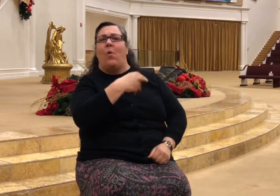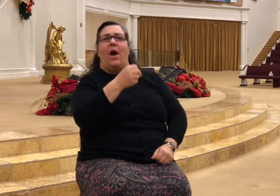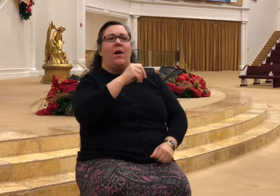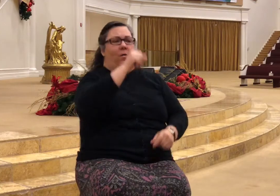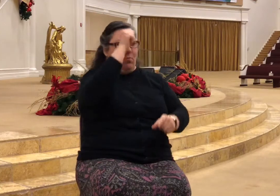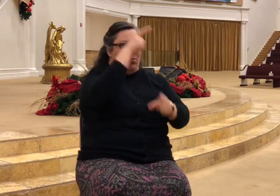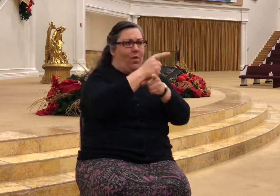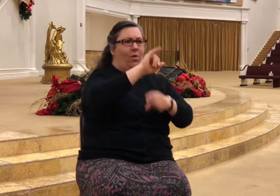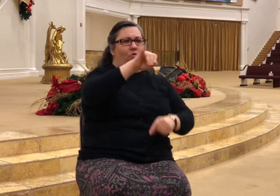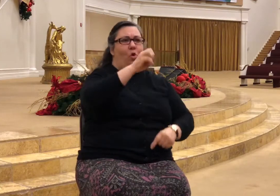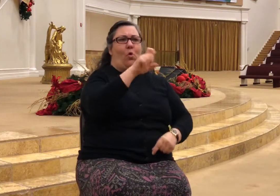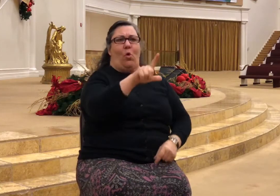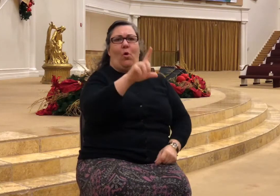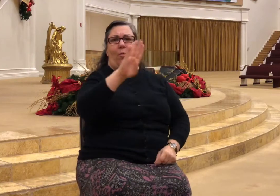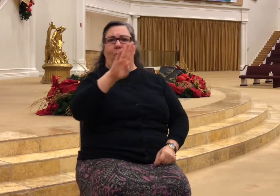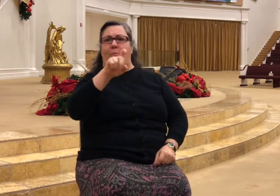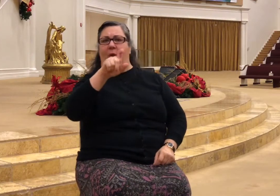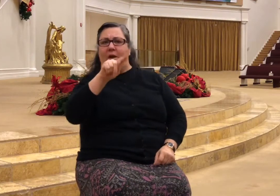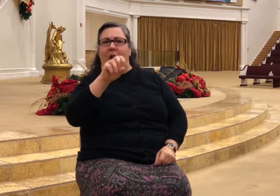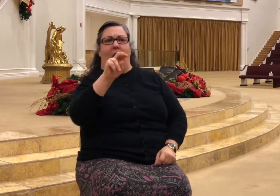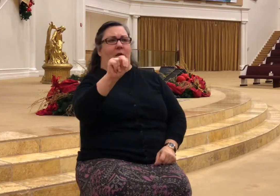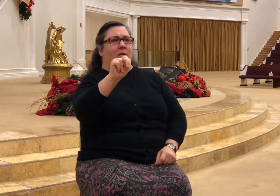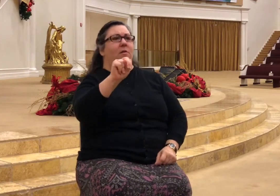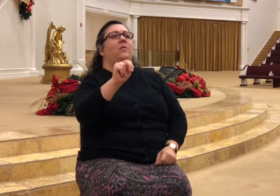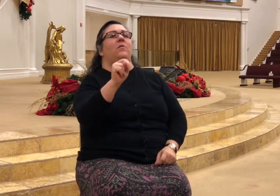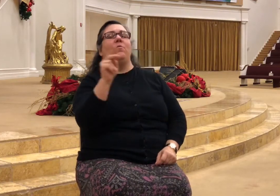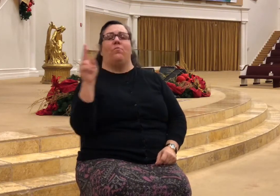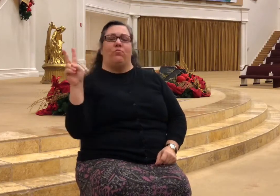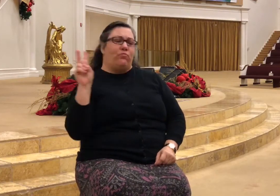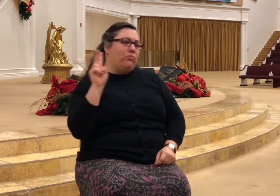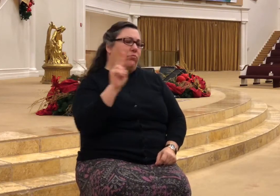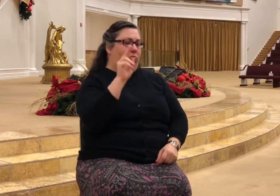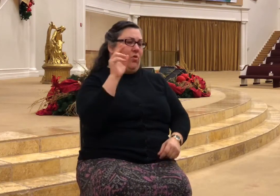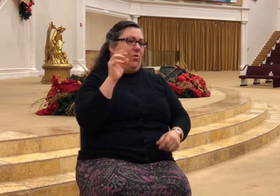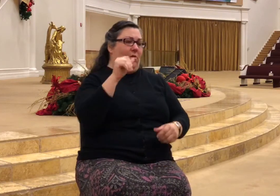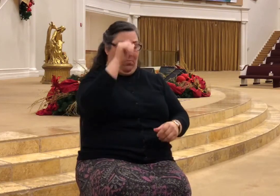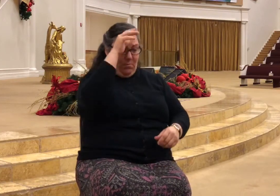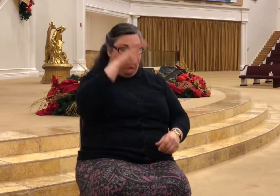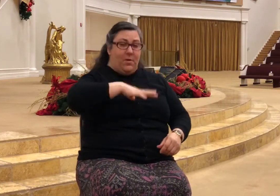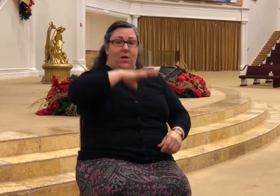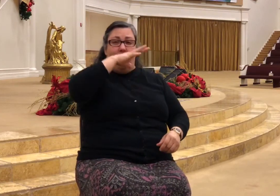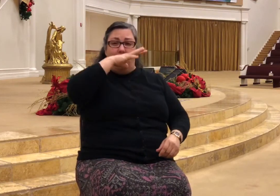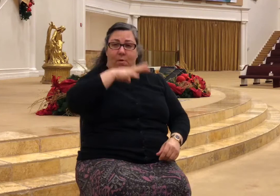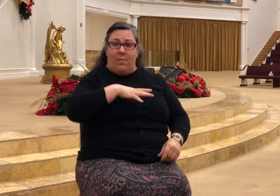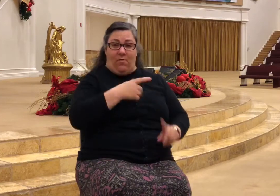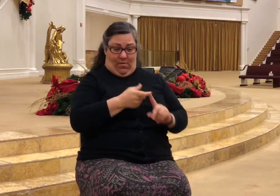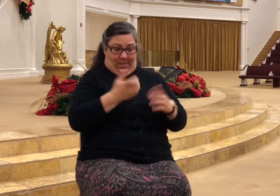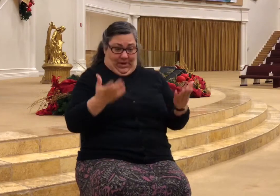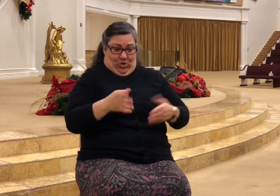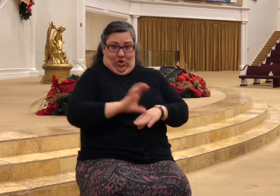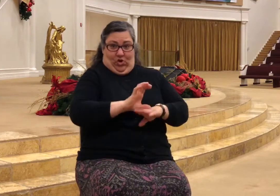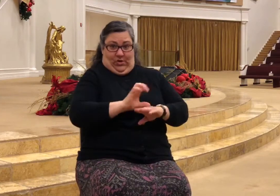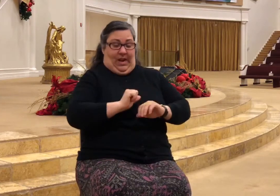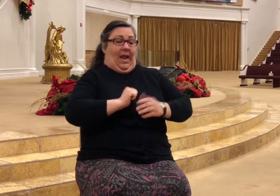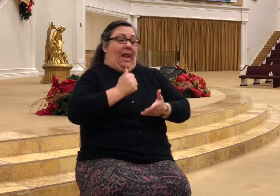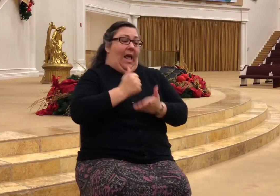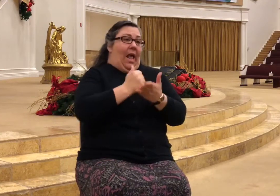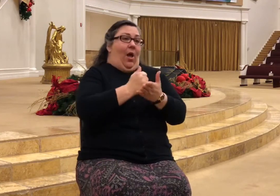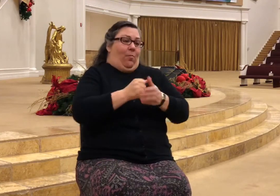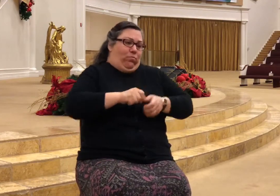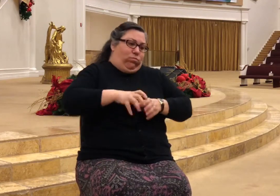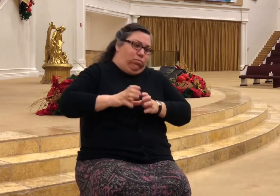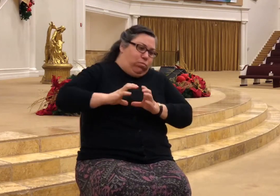Buxton, both pastors. We went down there, and the men and women that from this church helped pour the